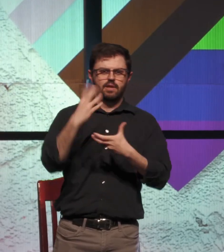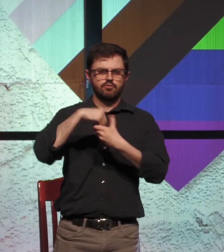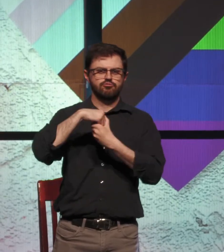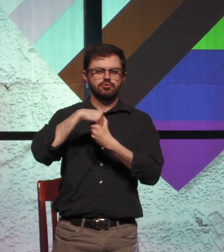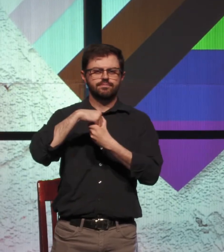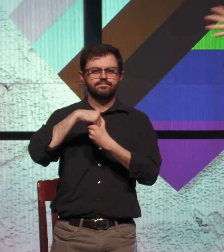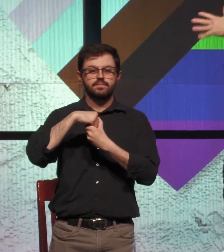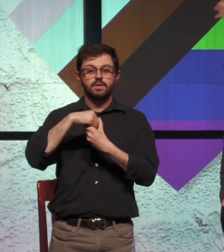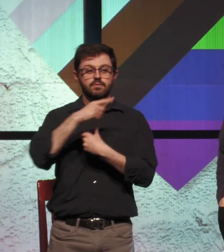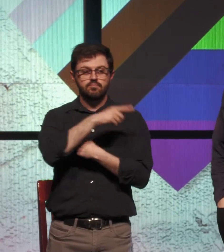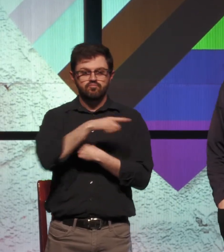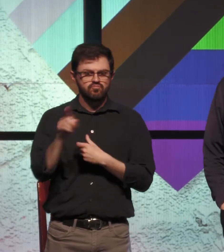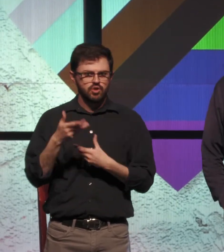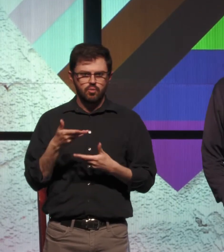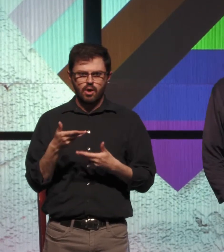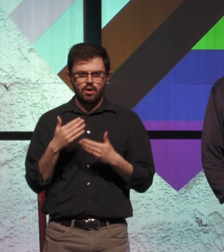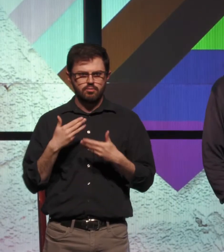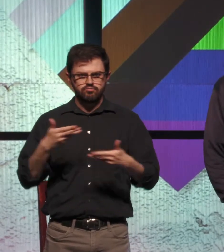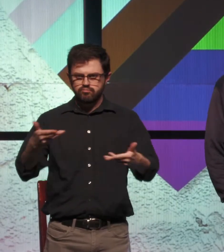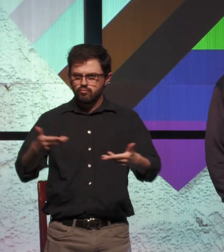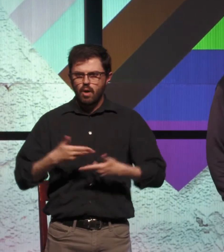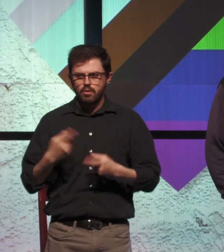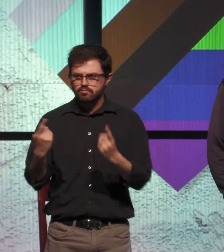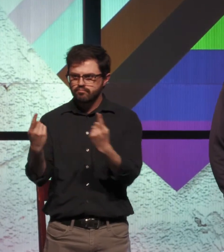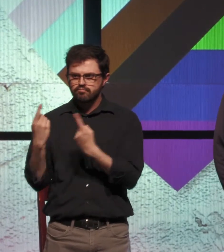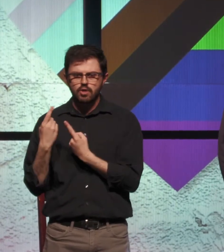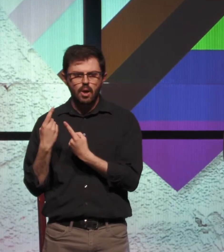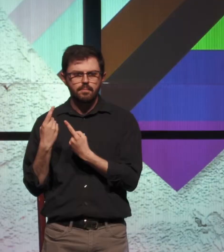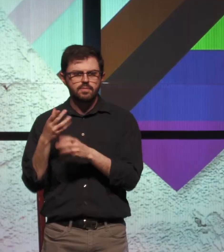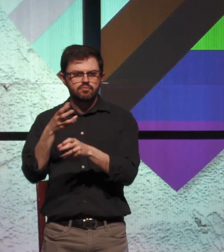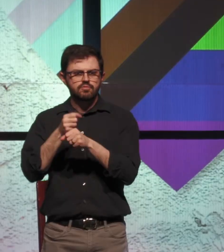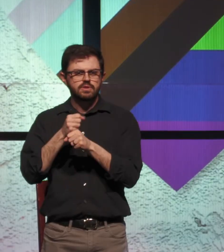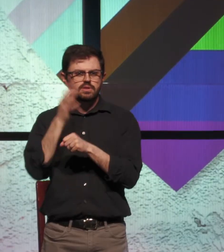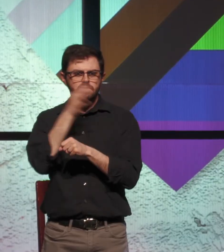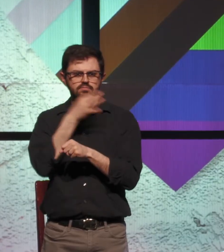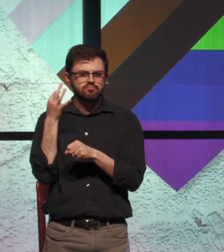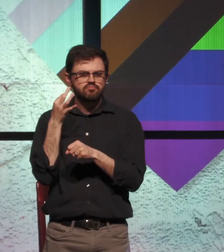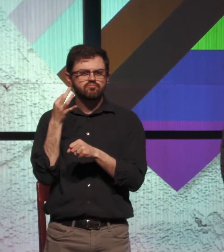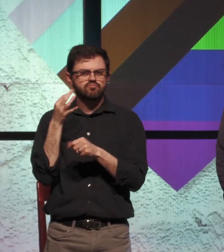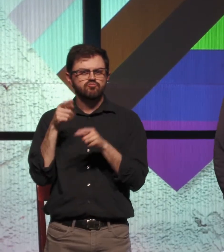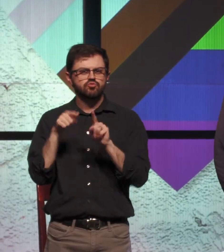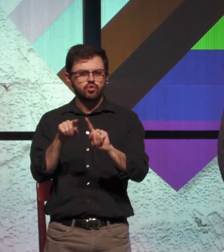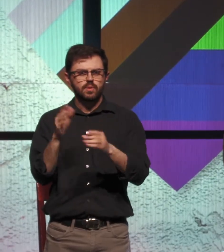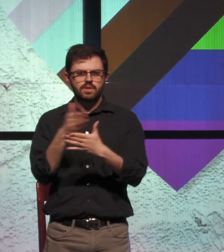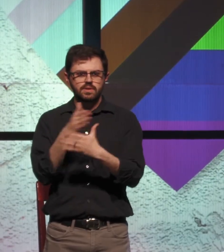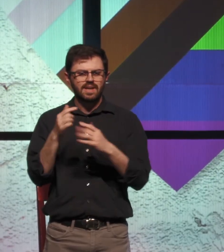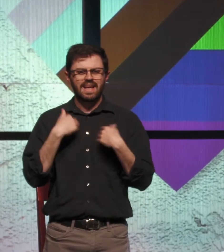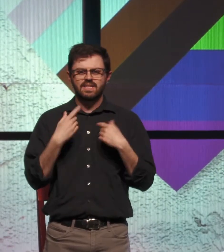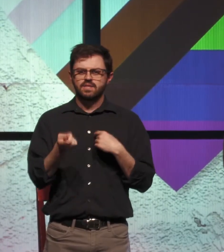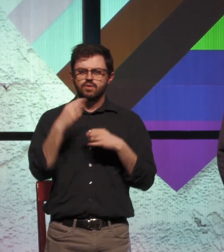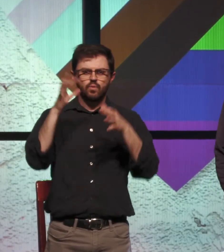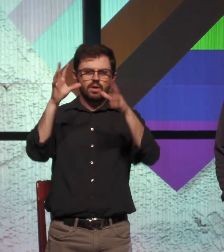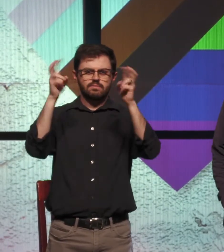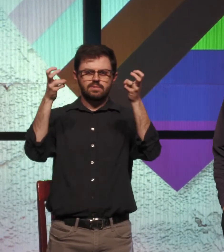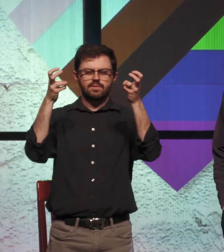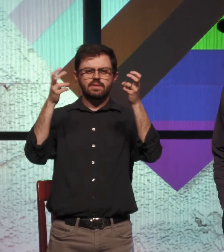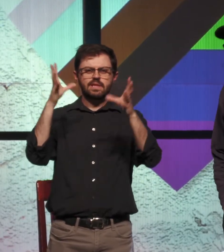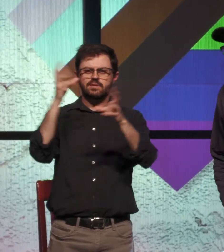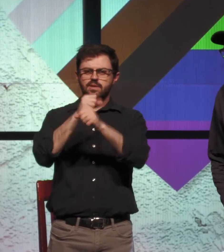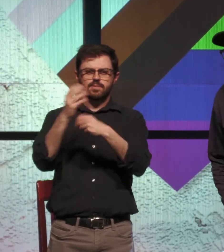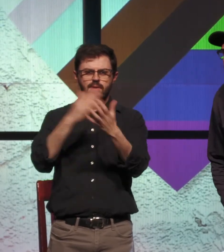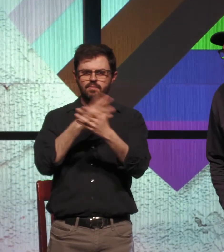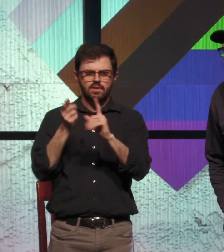And so you are welcome to come and receive as we sing this song. But this song, Simple Gospel, has this lyric that I think sums it all up. It says, Lord, I've been told to